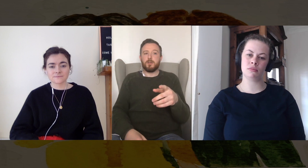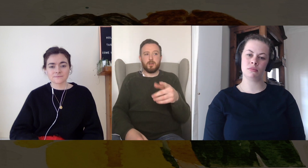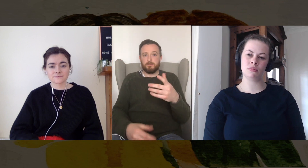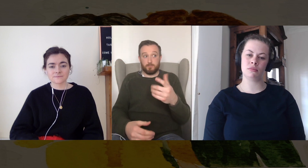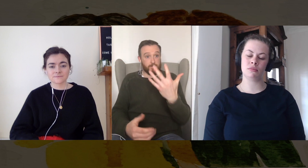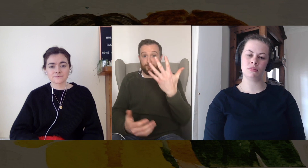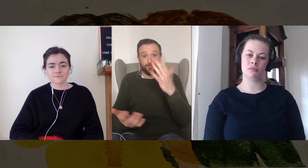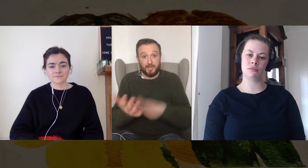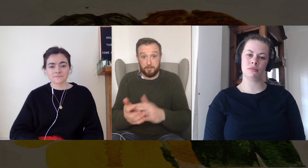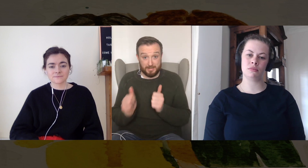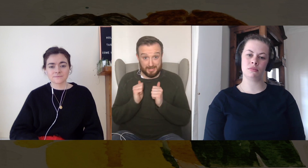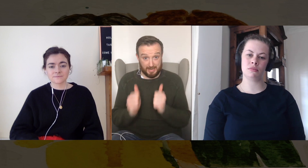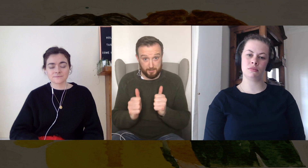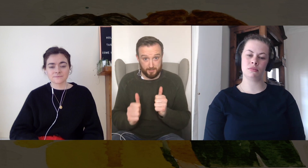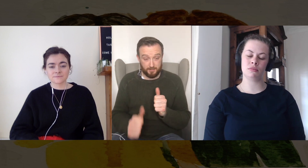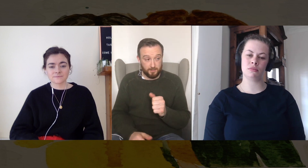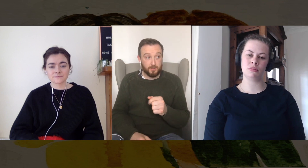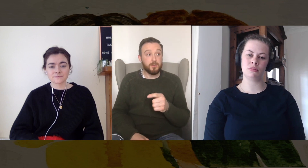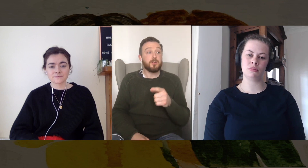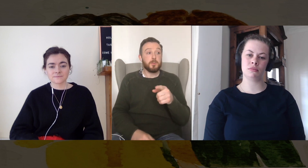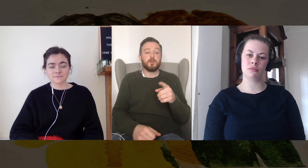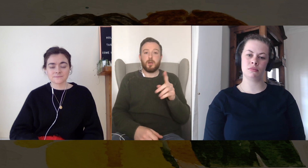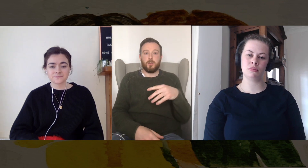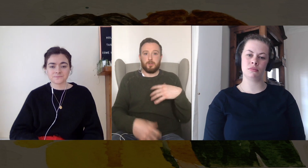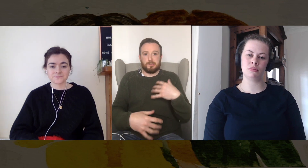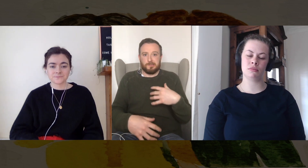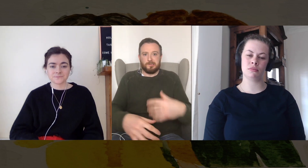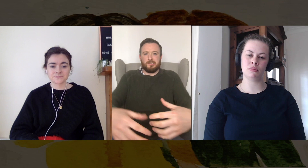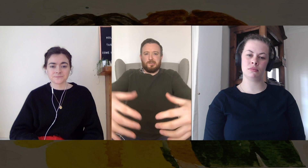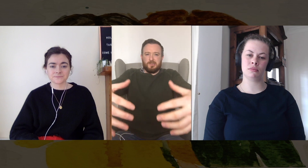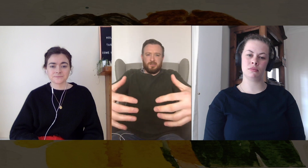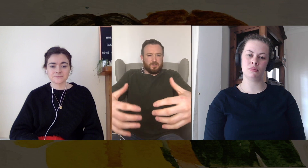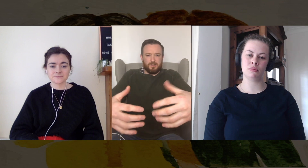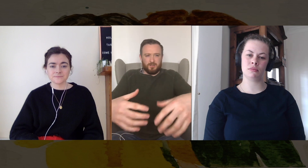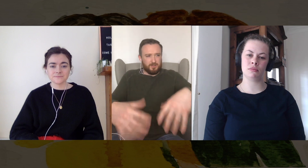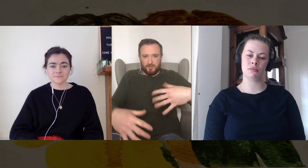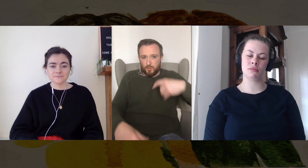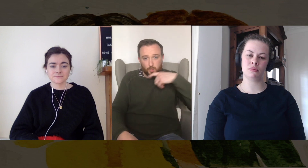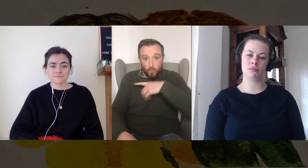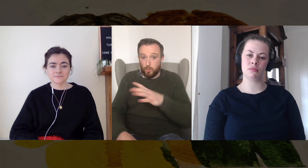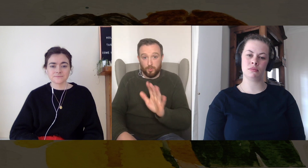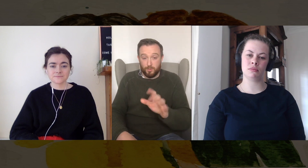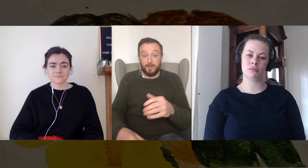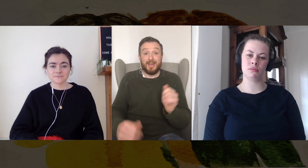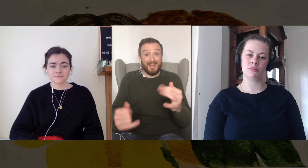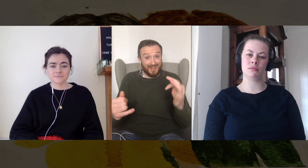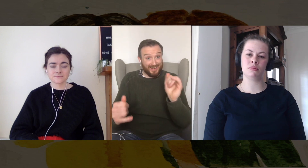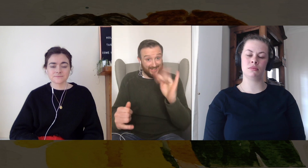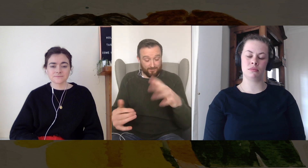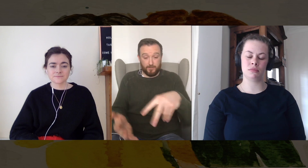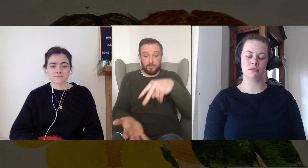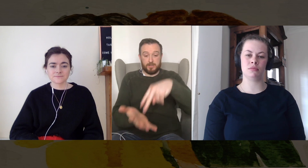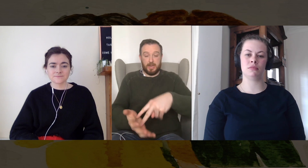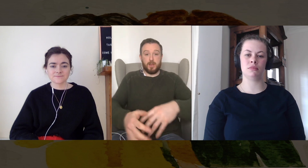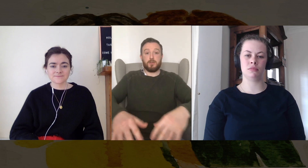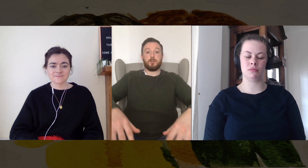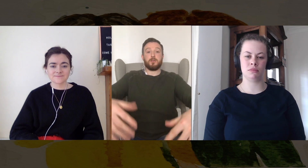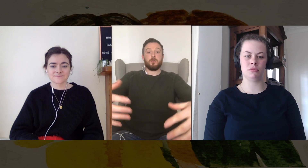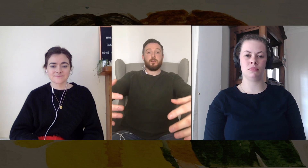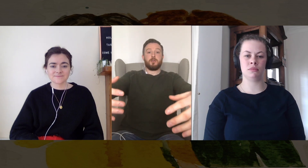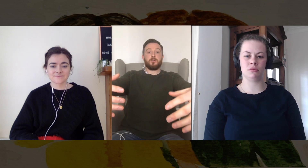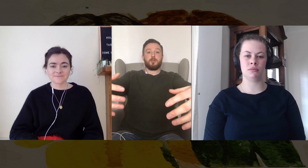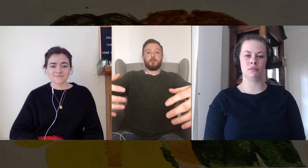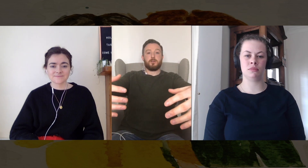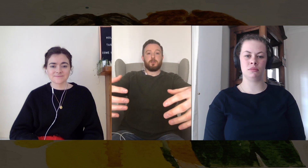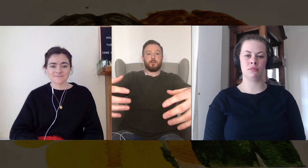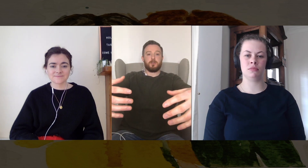the drill, if you want to call it that, by holding your hands out in front like this. And if I was to say I can hold my hands out